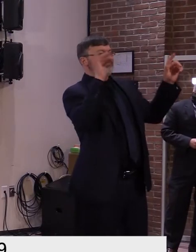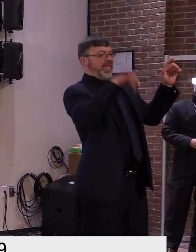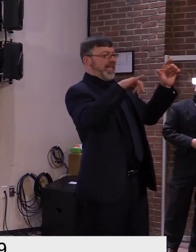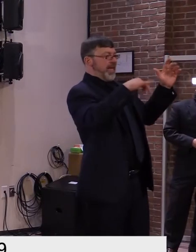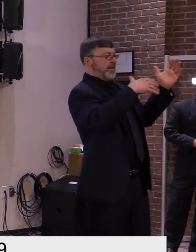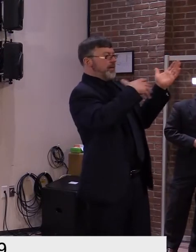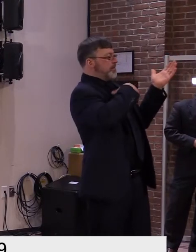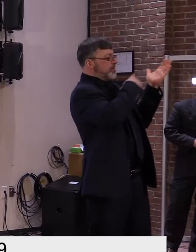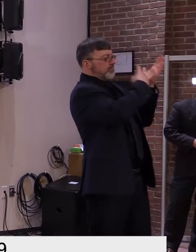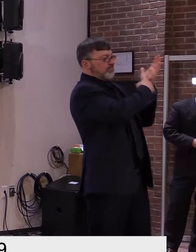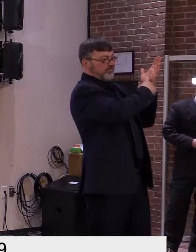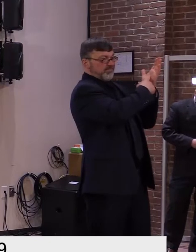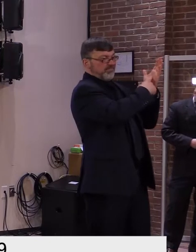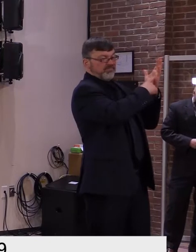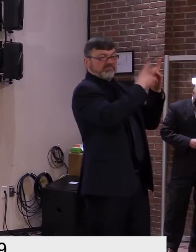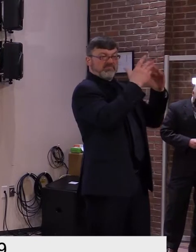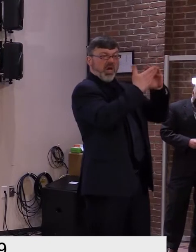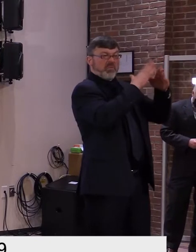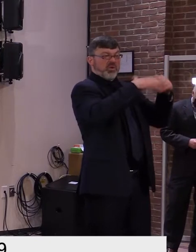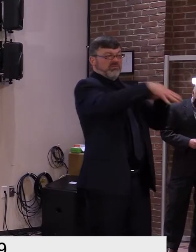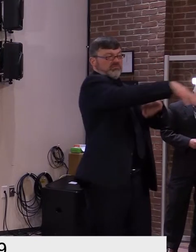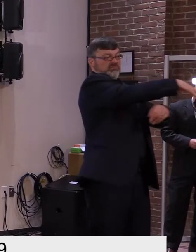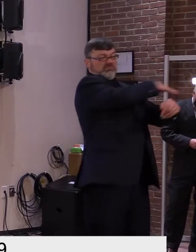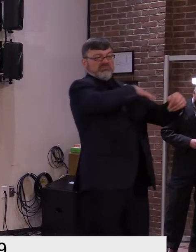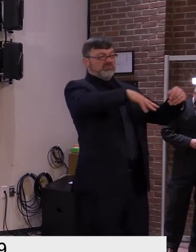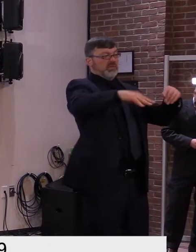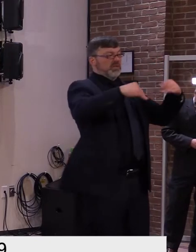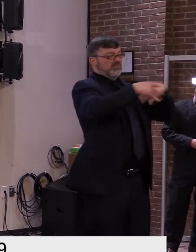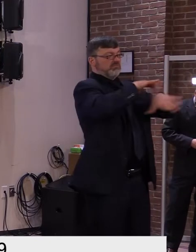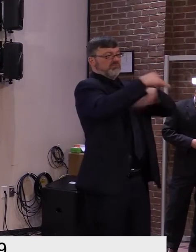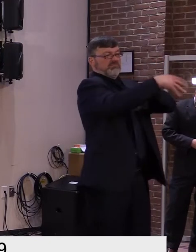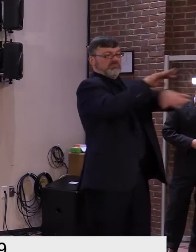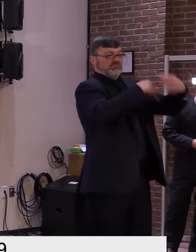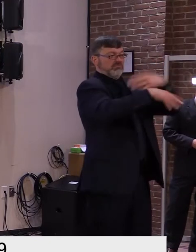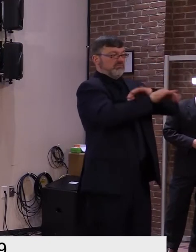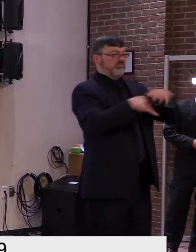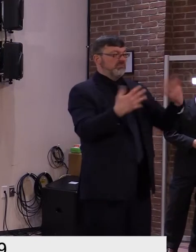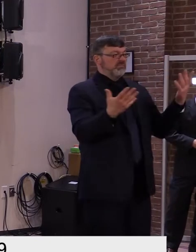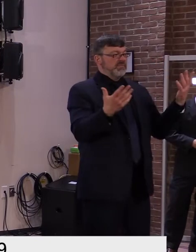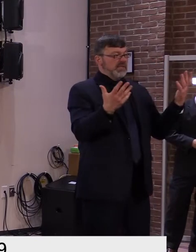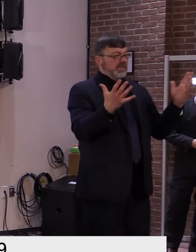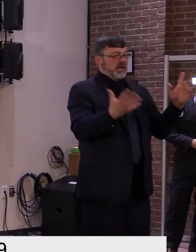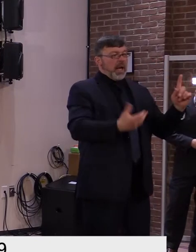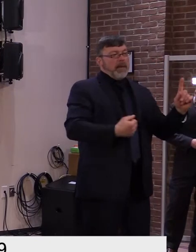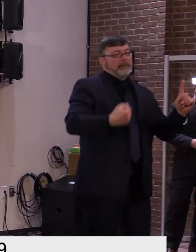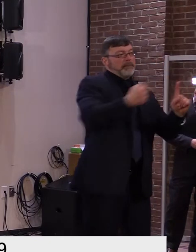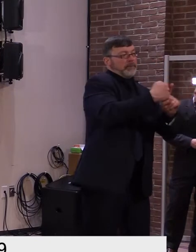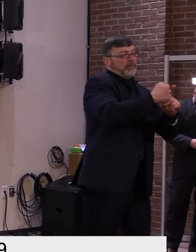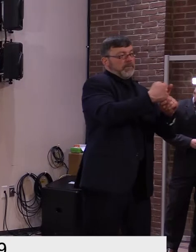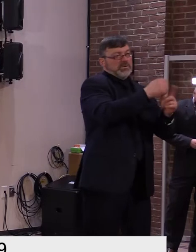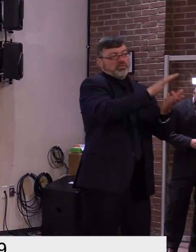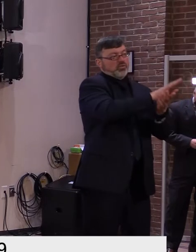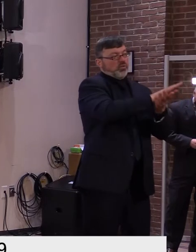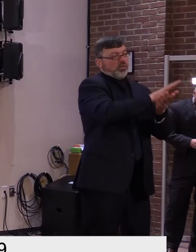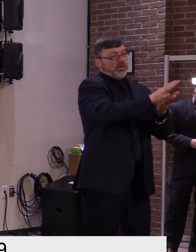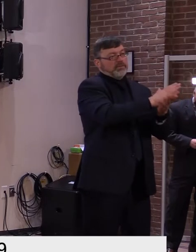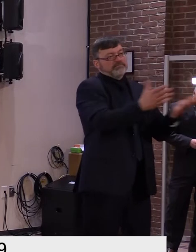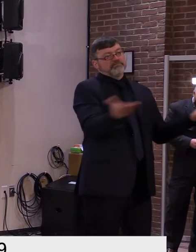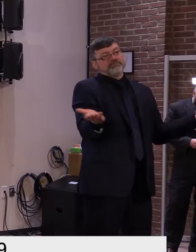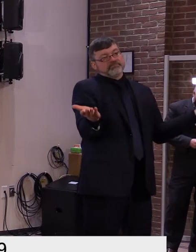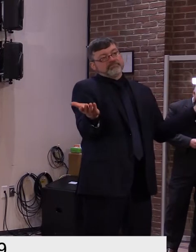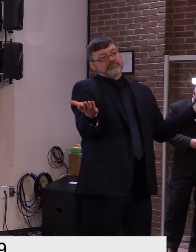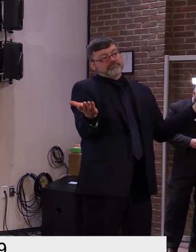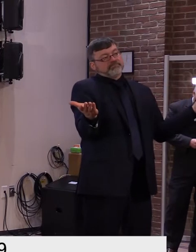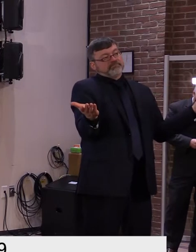essentially, and a lot of the virus in the community, so therefore it's showing up in the schools. Sports teams have been part of that. But I think there's also